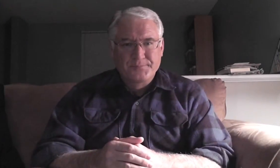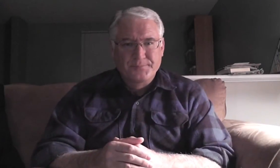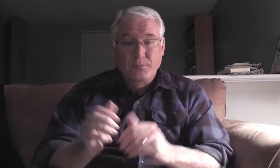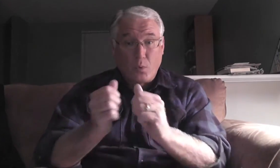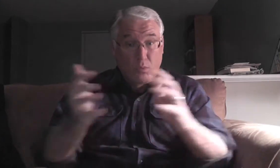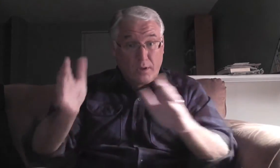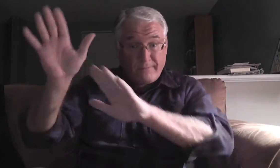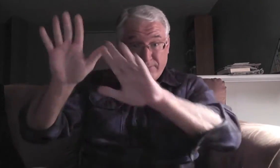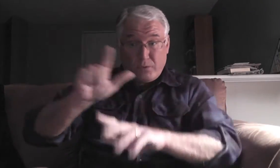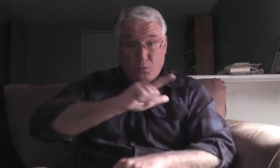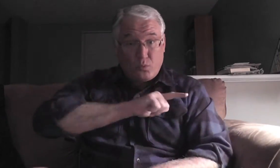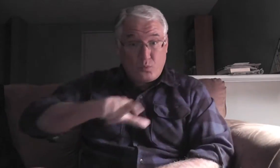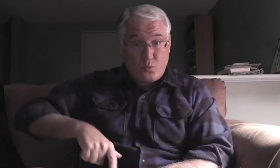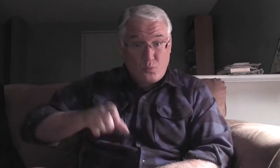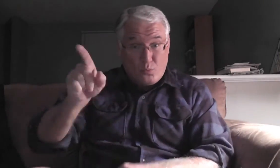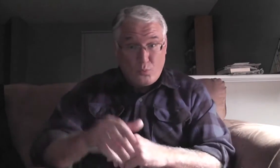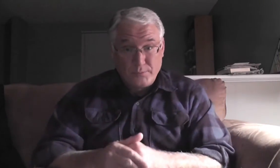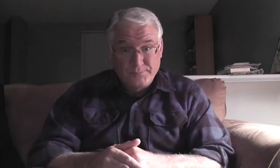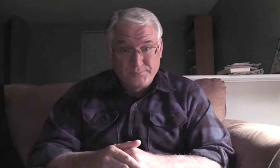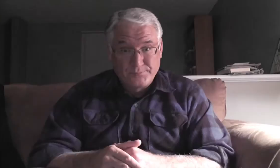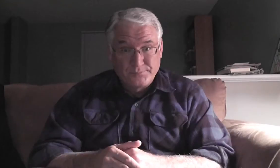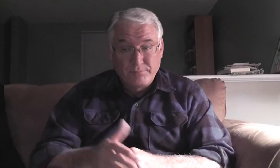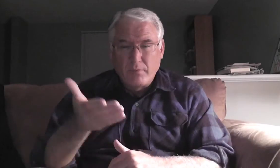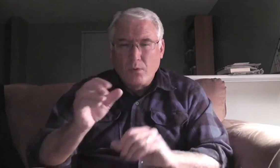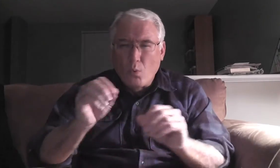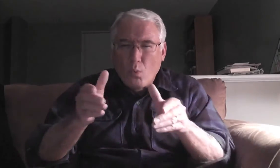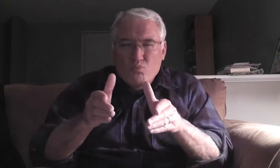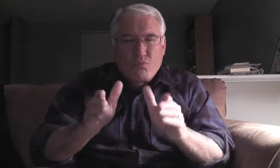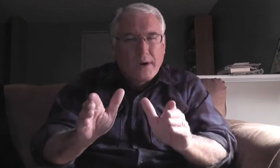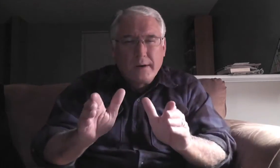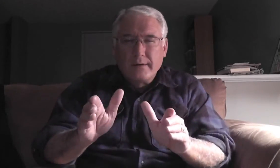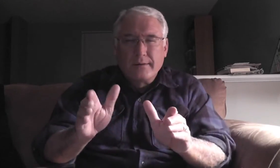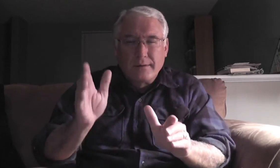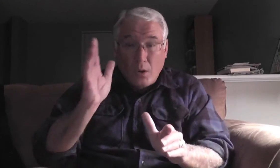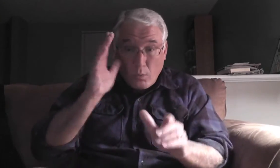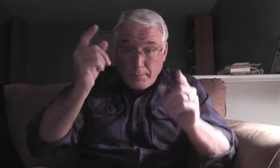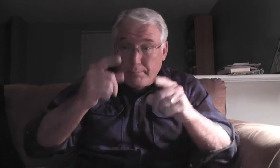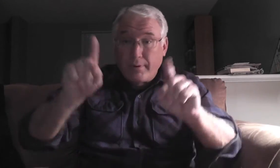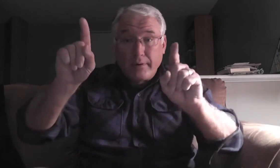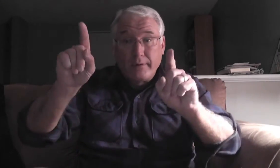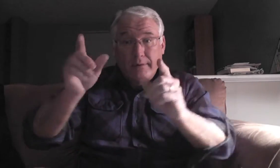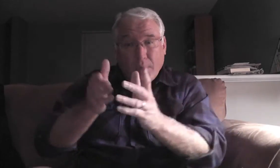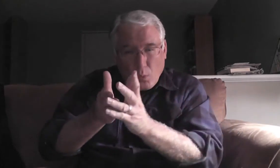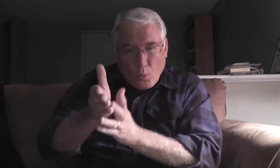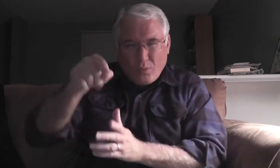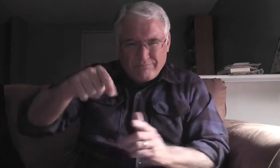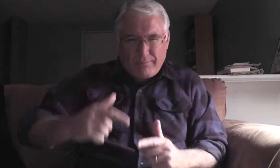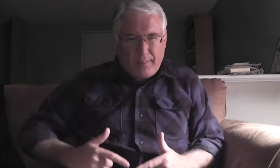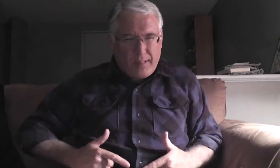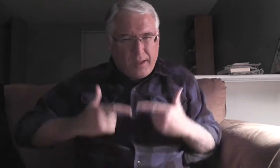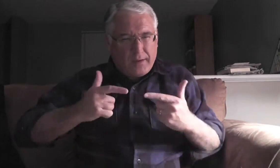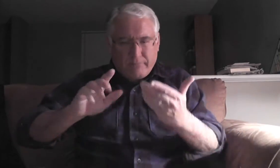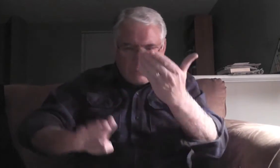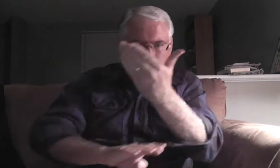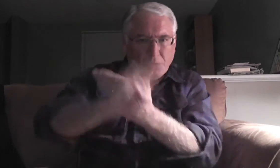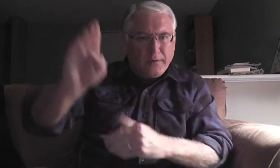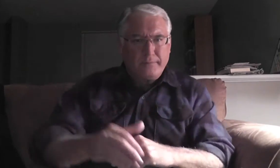that. Not having any fear of the Lord, there is no way that we can be successful going through this